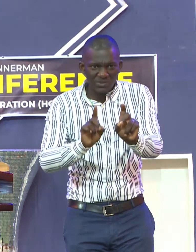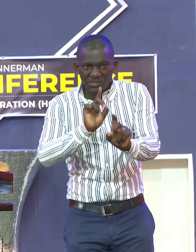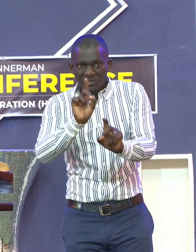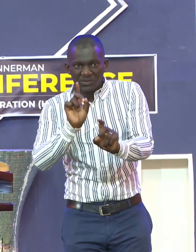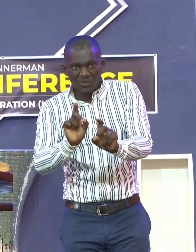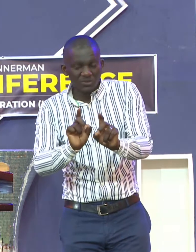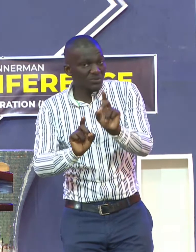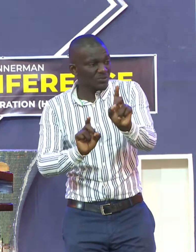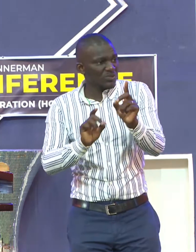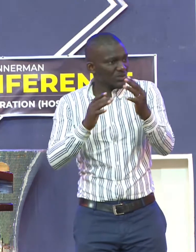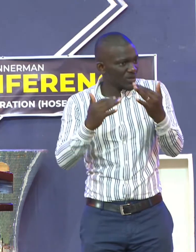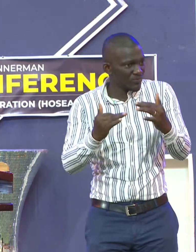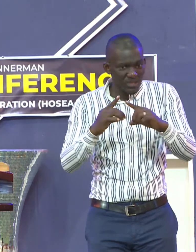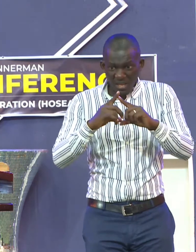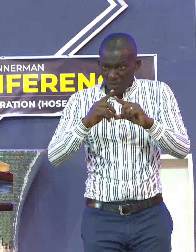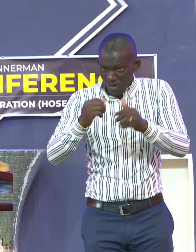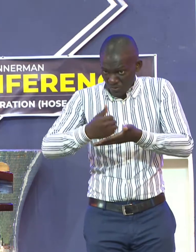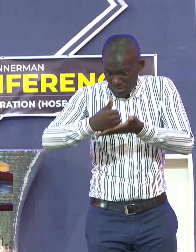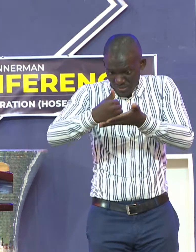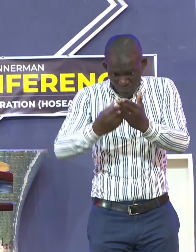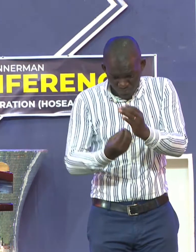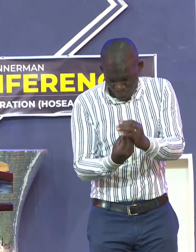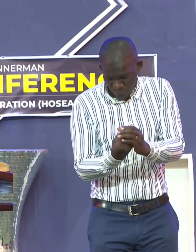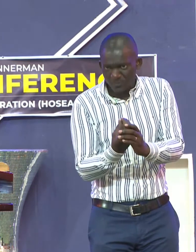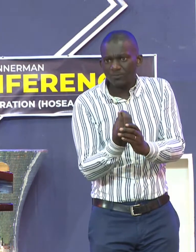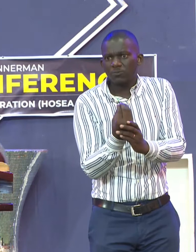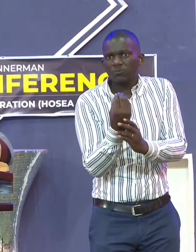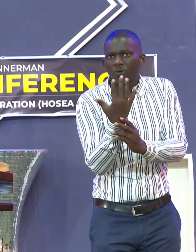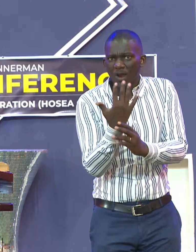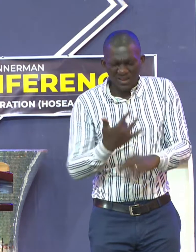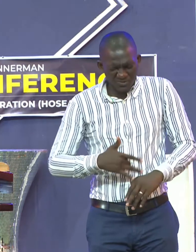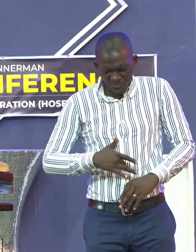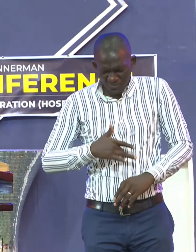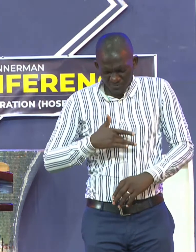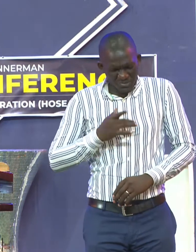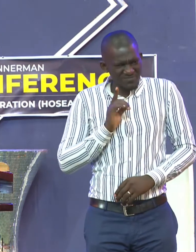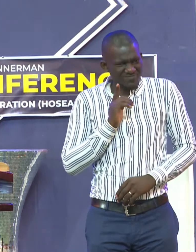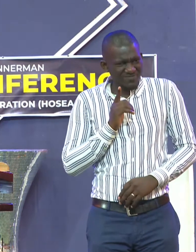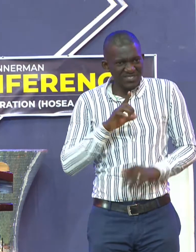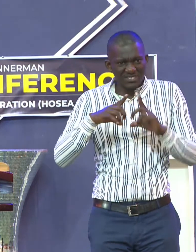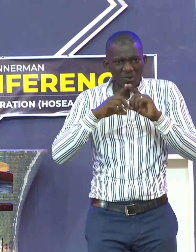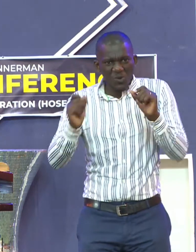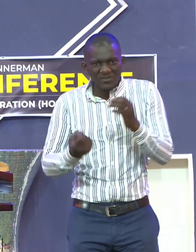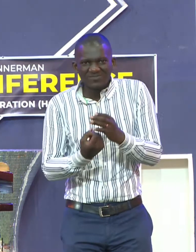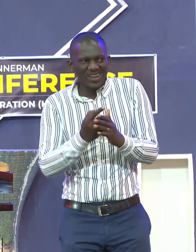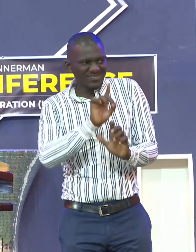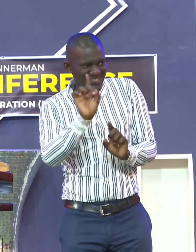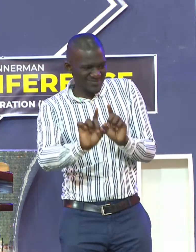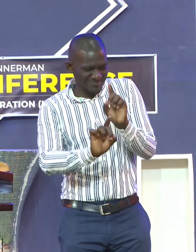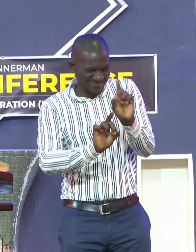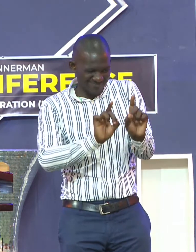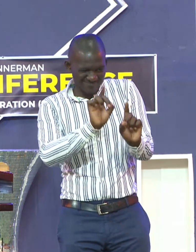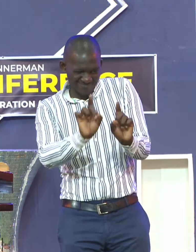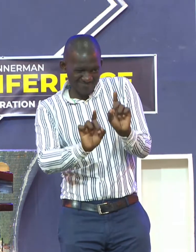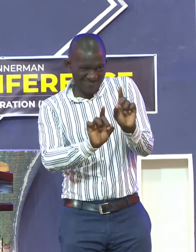A word that will help you grow to maturity. When you hearken to it, it brings